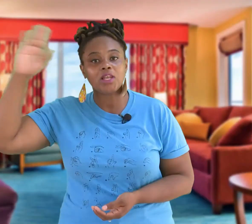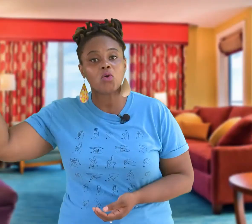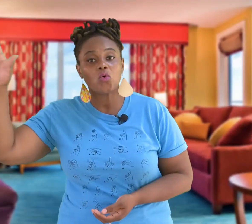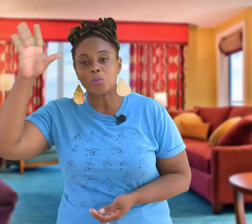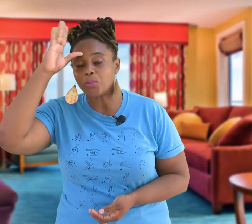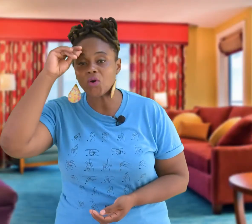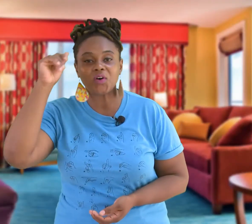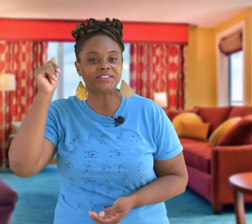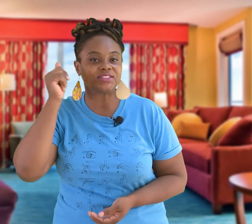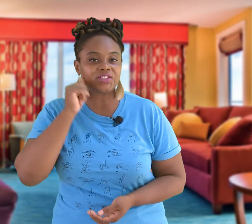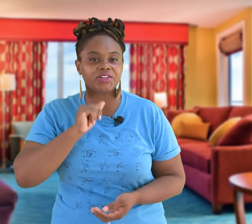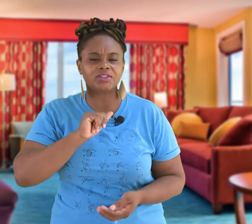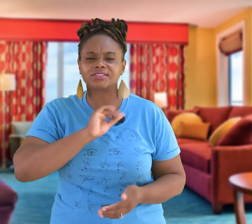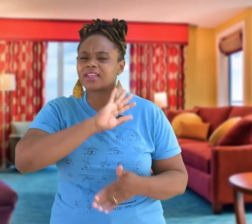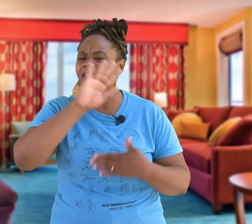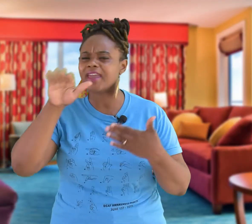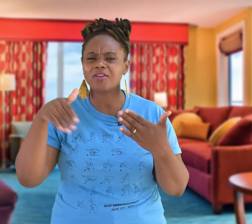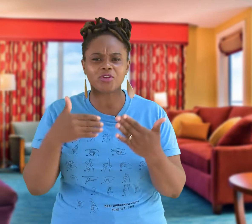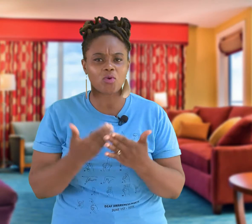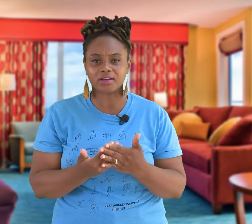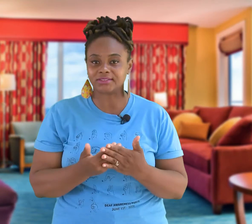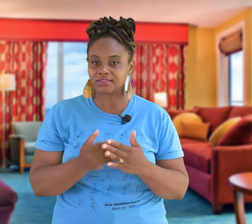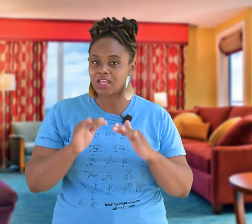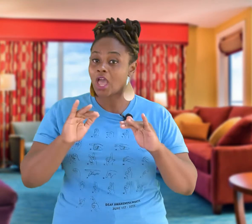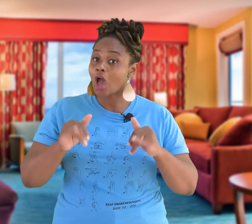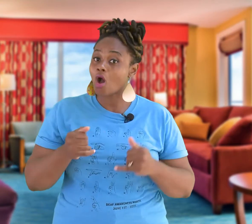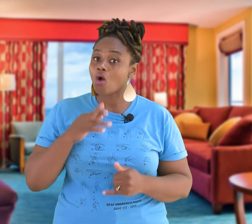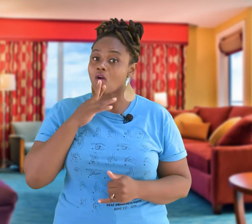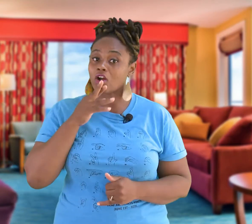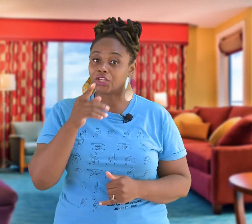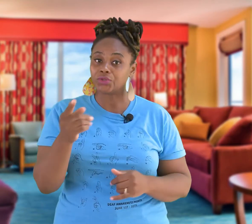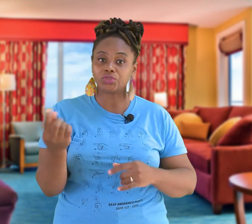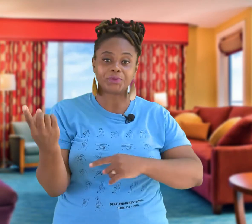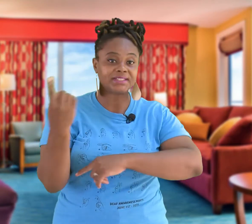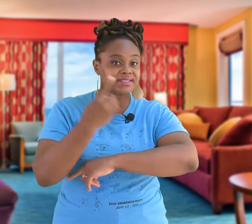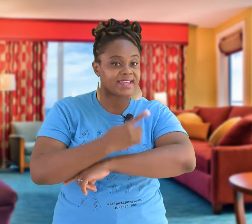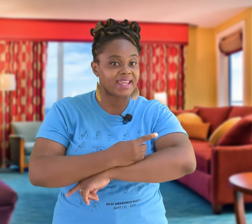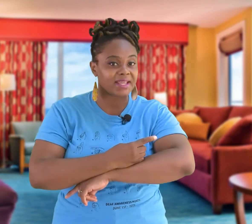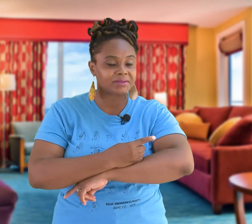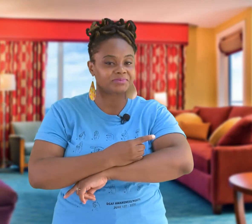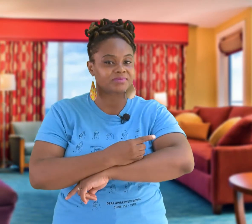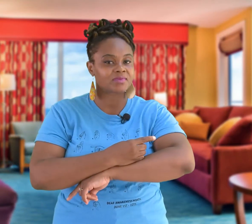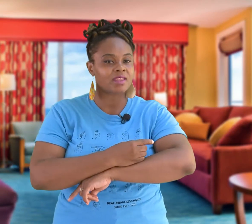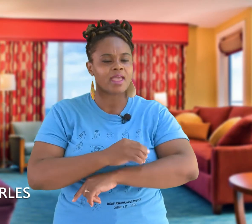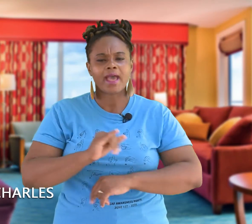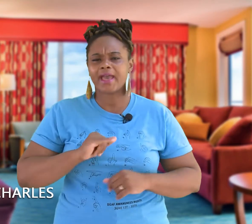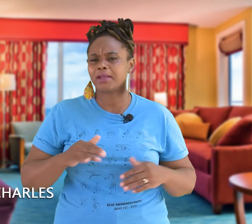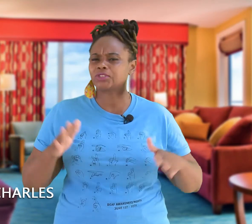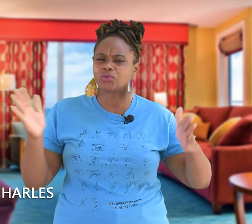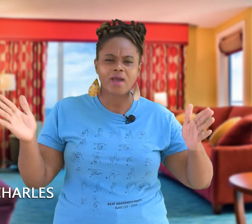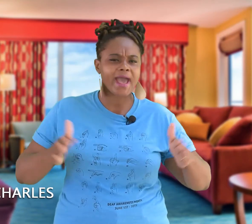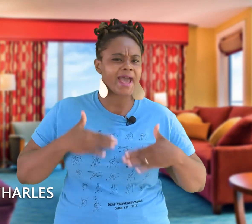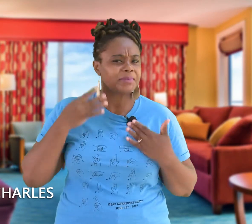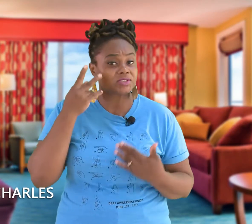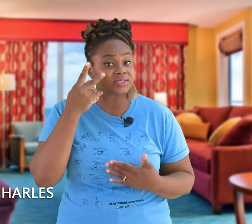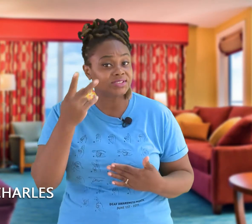Hello, boys, girls, everyone. How are you doing today? I am so happy to see